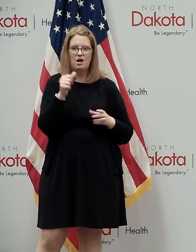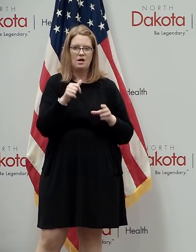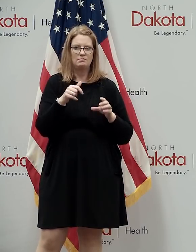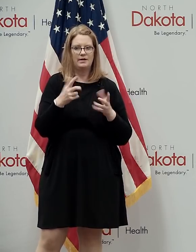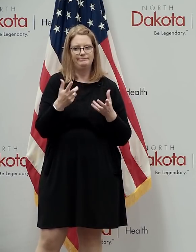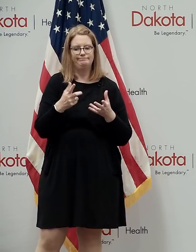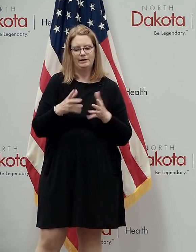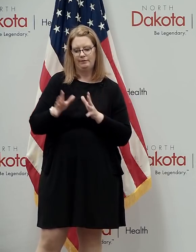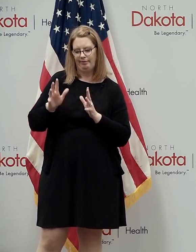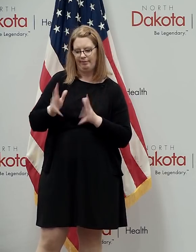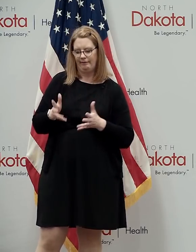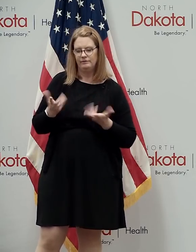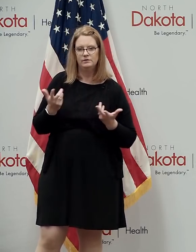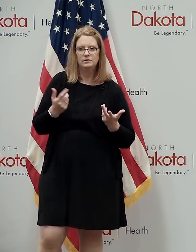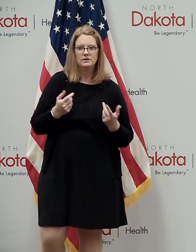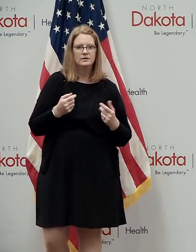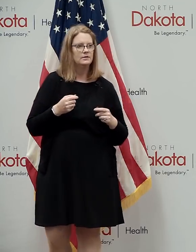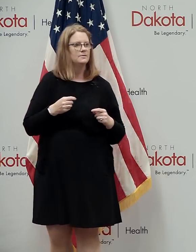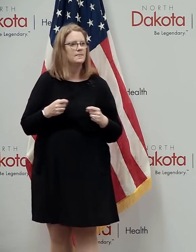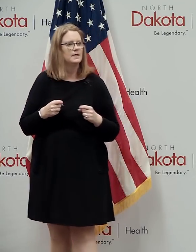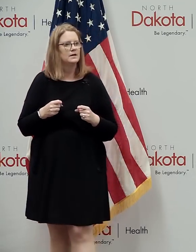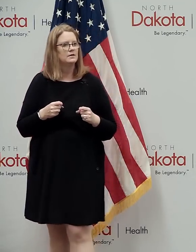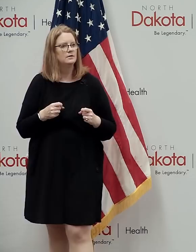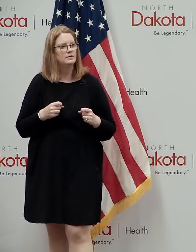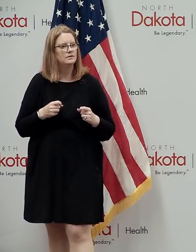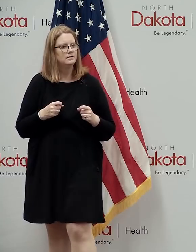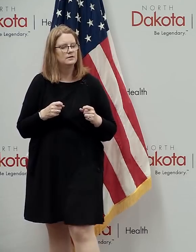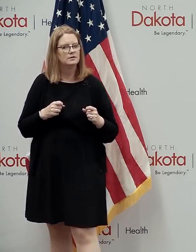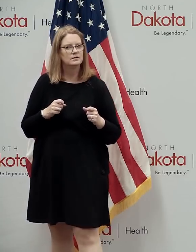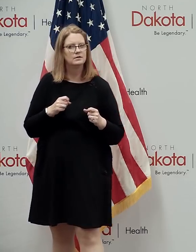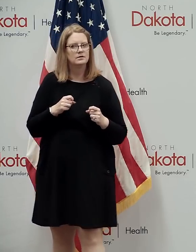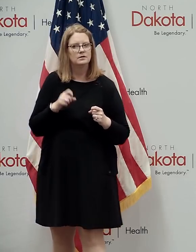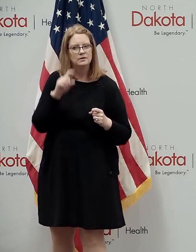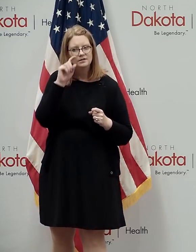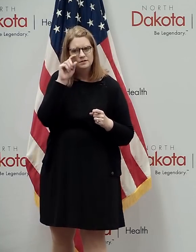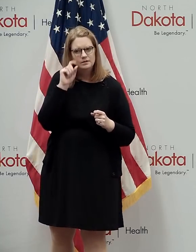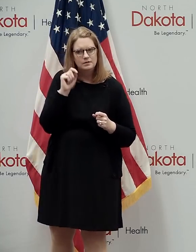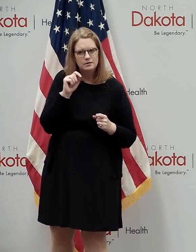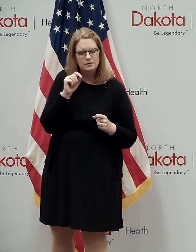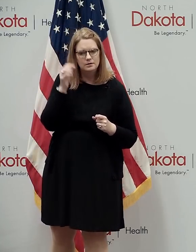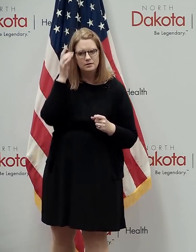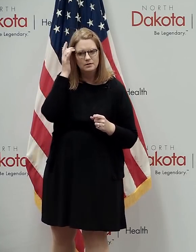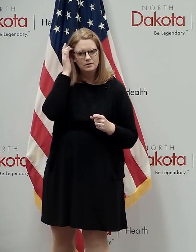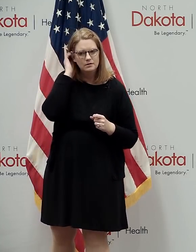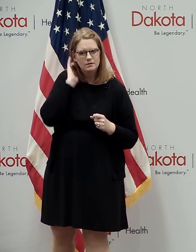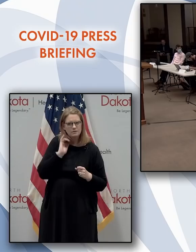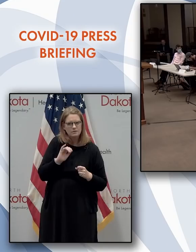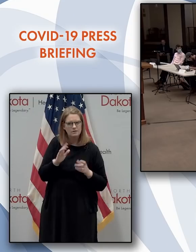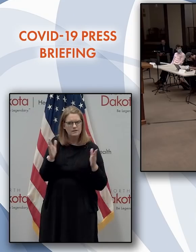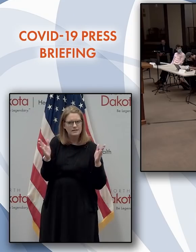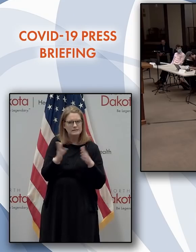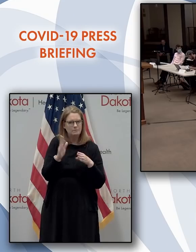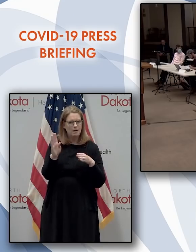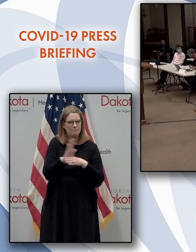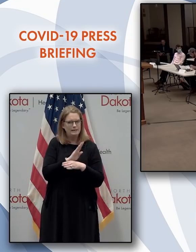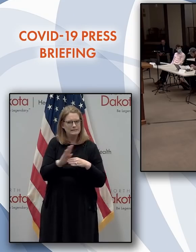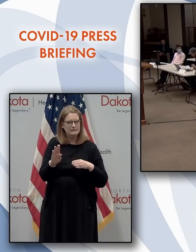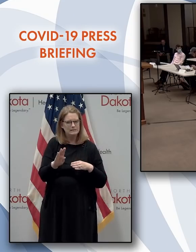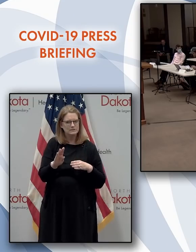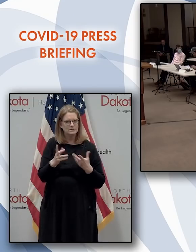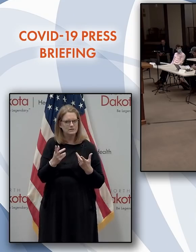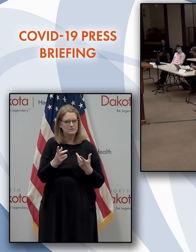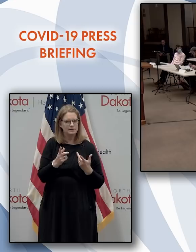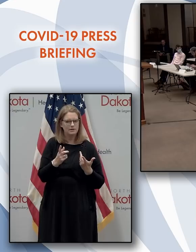around? I'm sorry, can you ask the question again? Could you talk to those small businesses directly who are listening